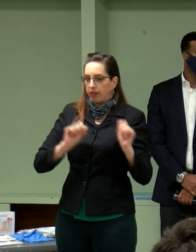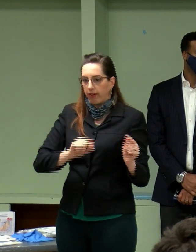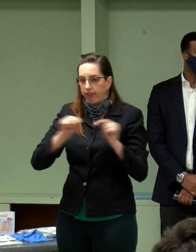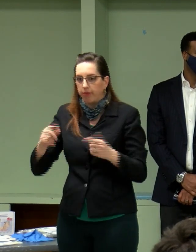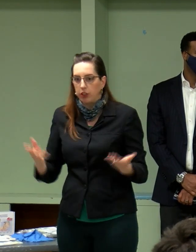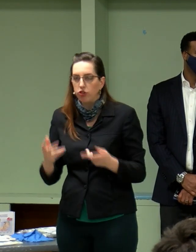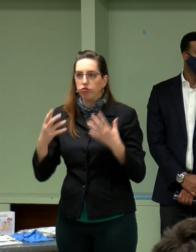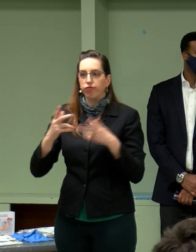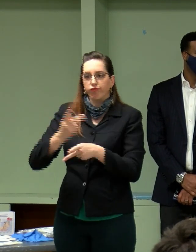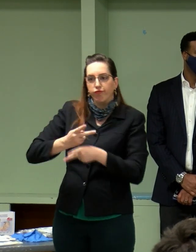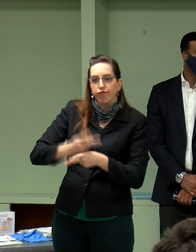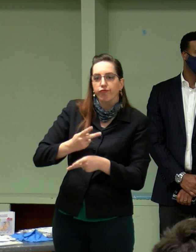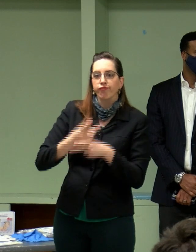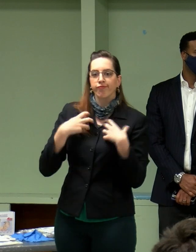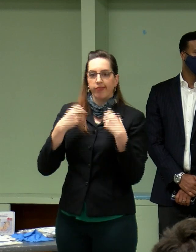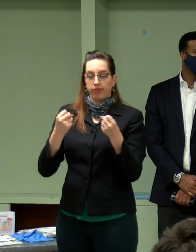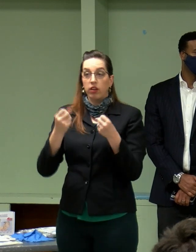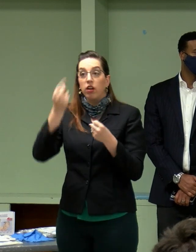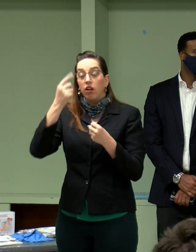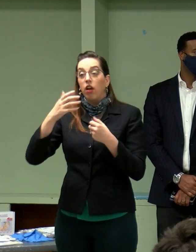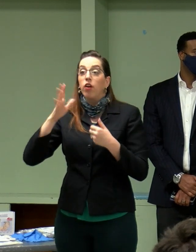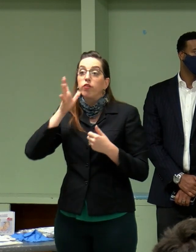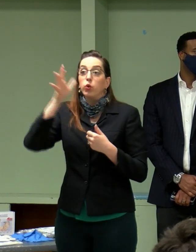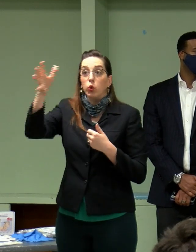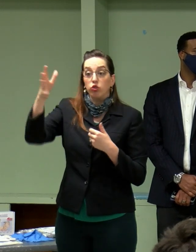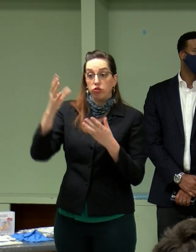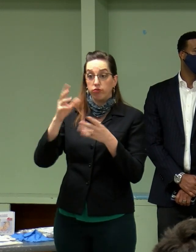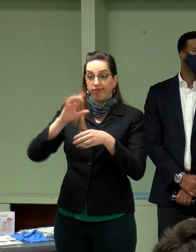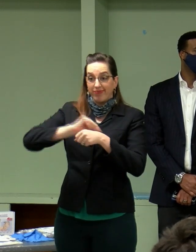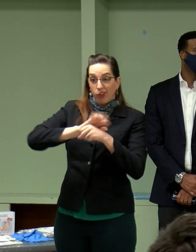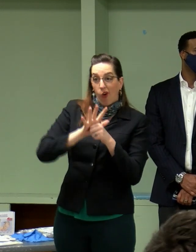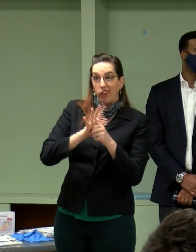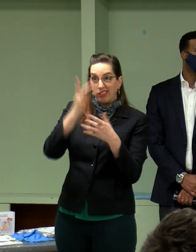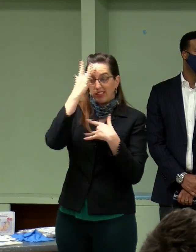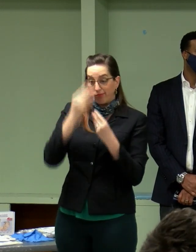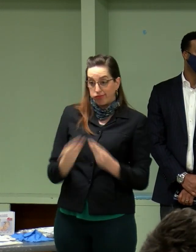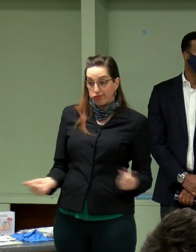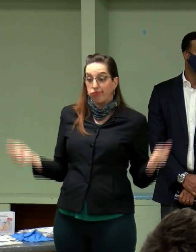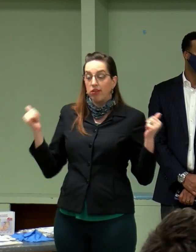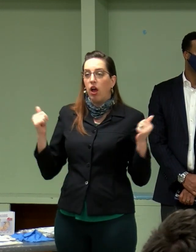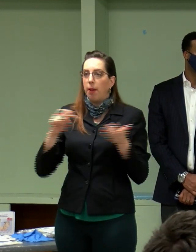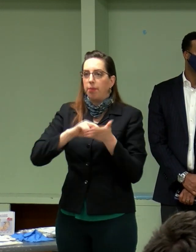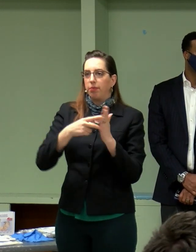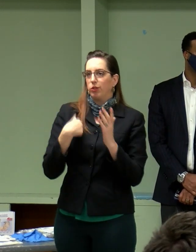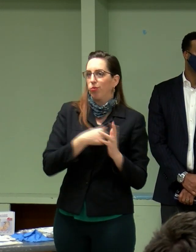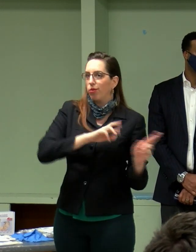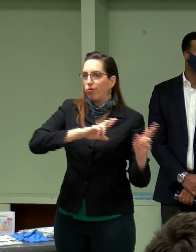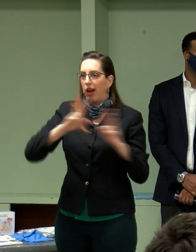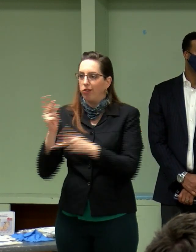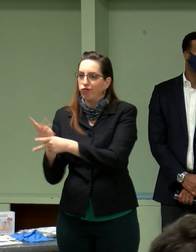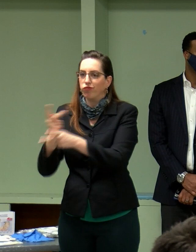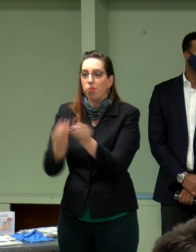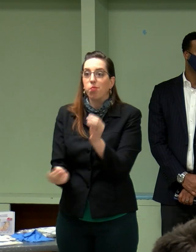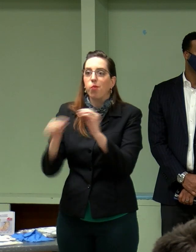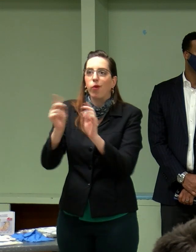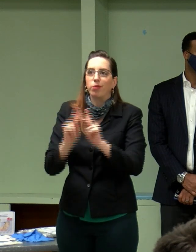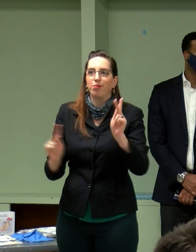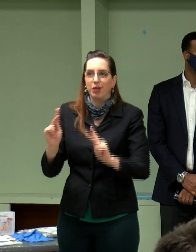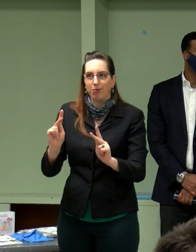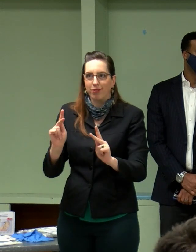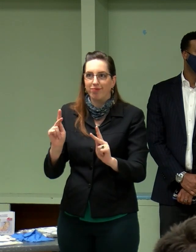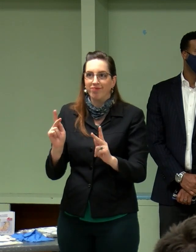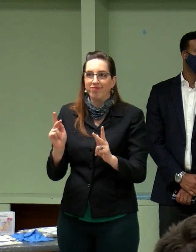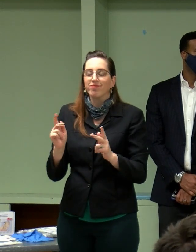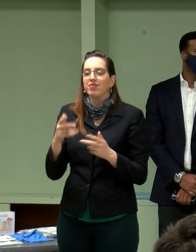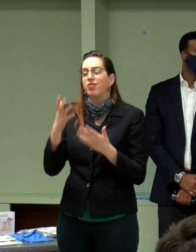why when this is over and COVID moves forward, we're going to be housing more people, not less. Again,